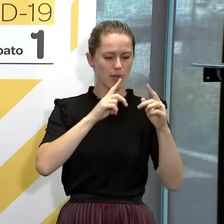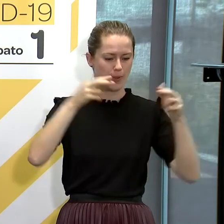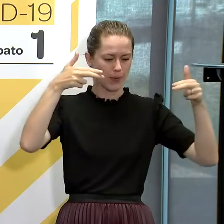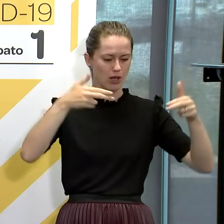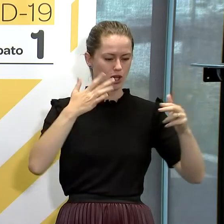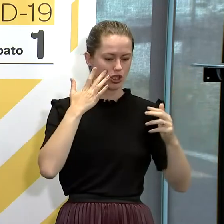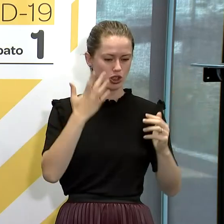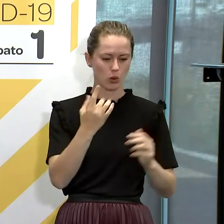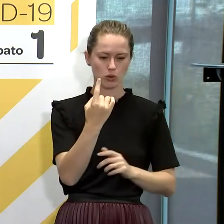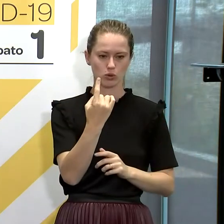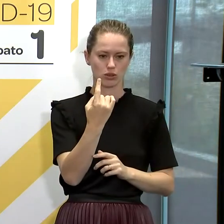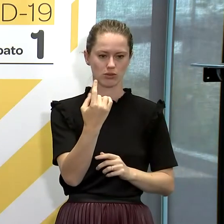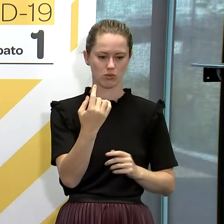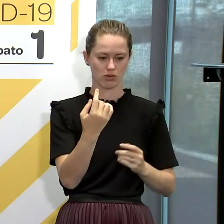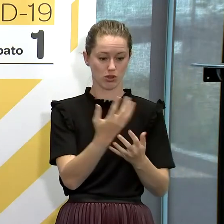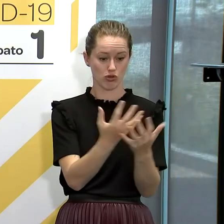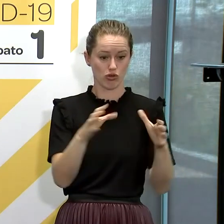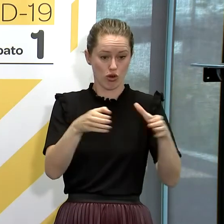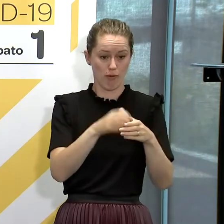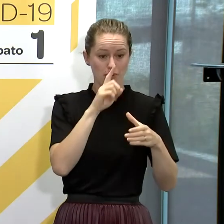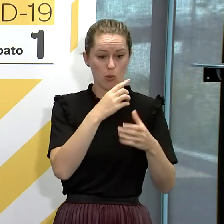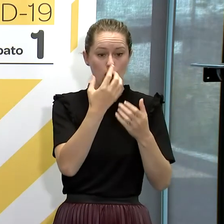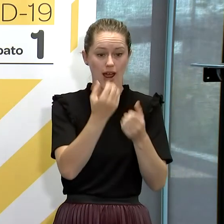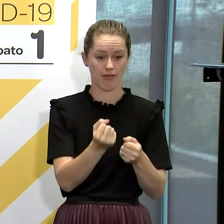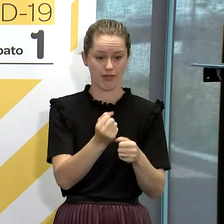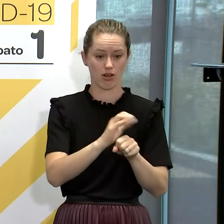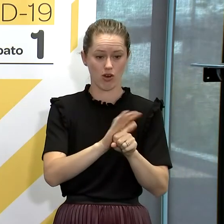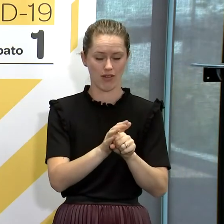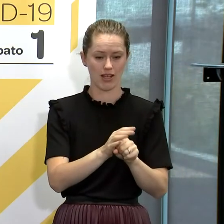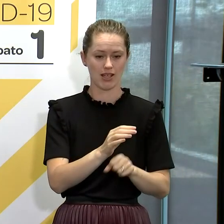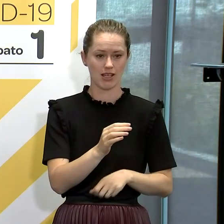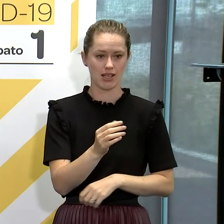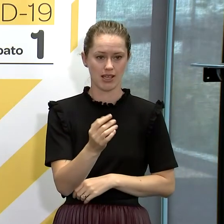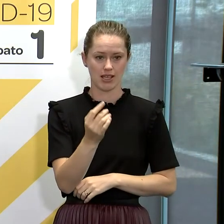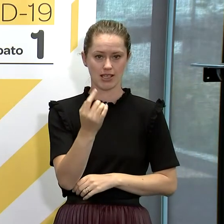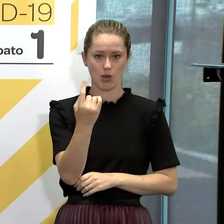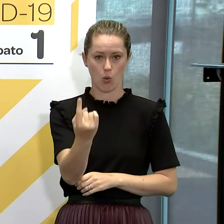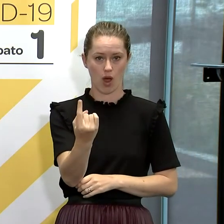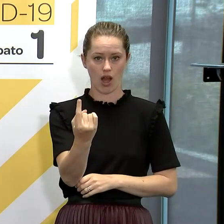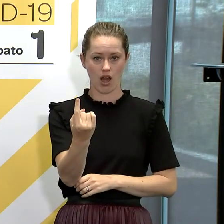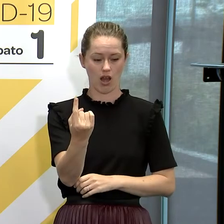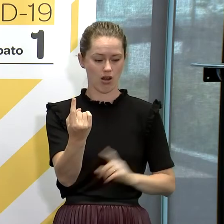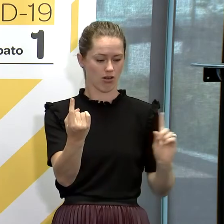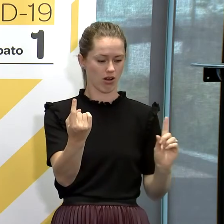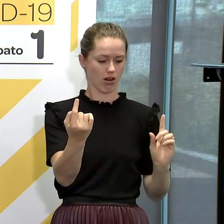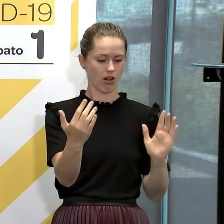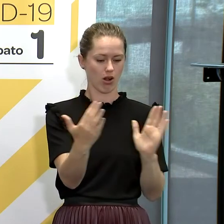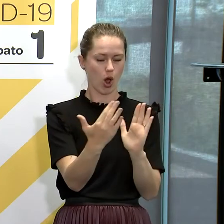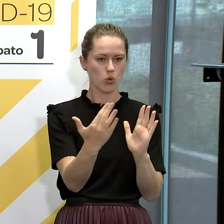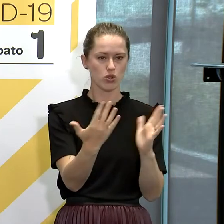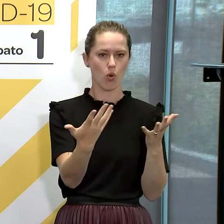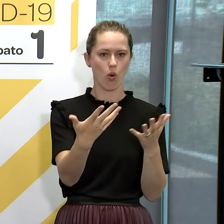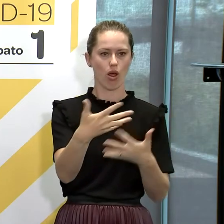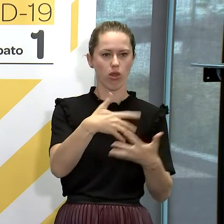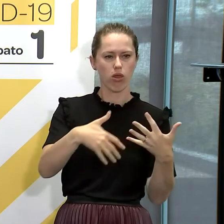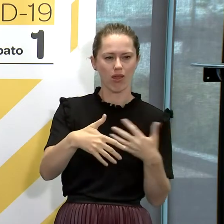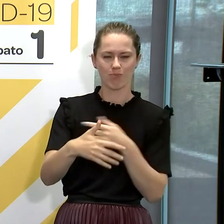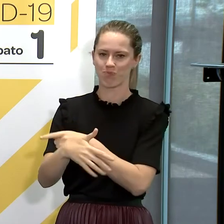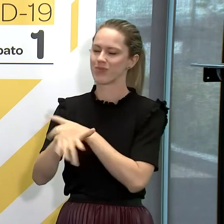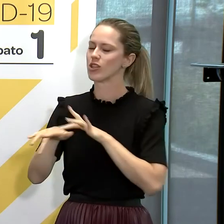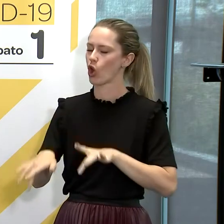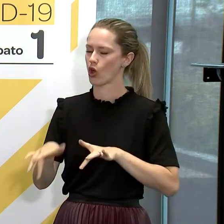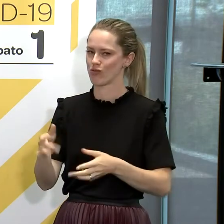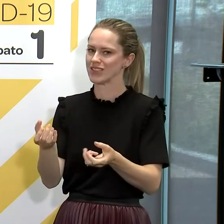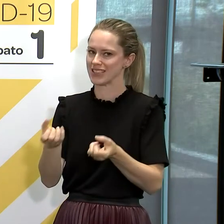that one of the group of people who tested positive in the Pullman and this new case were near enough to each other or in a common space? We don't yet have